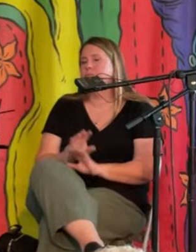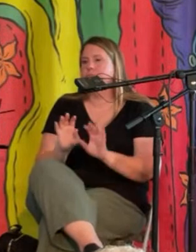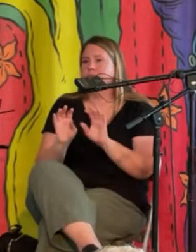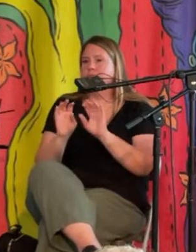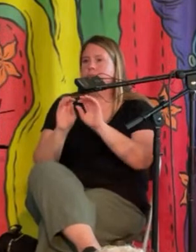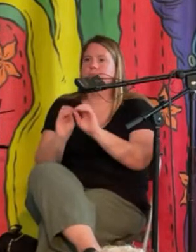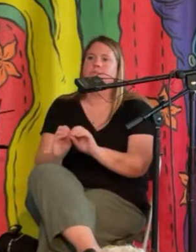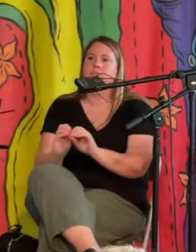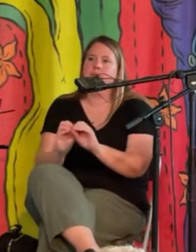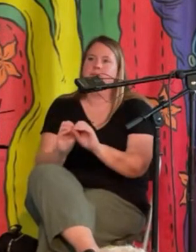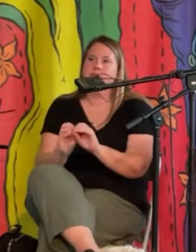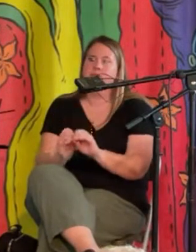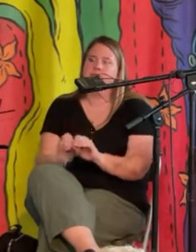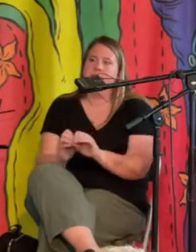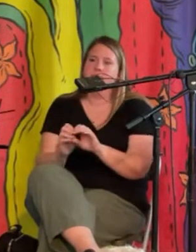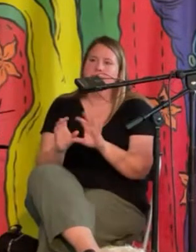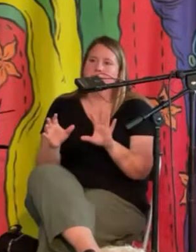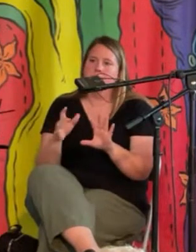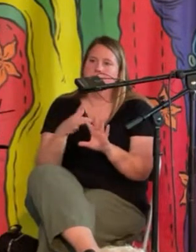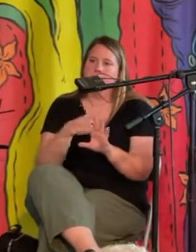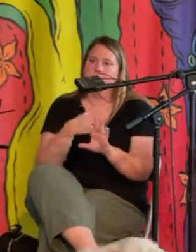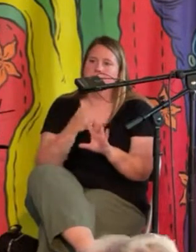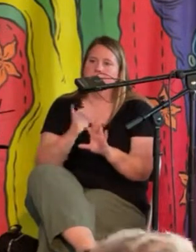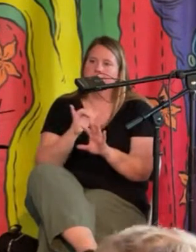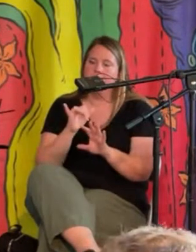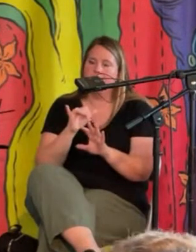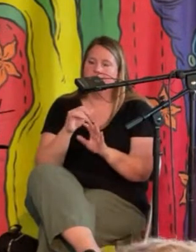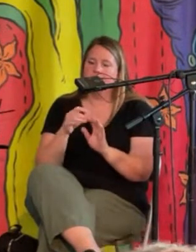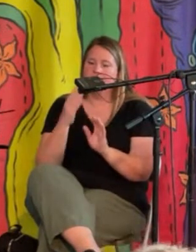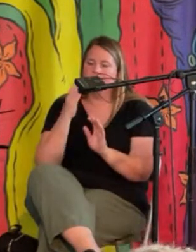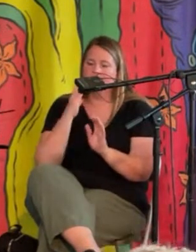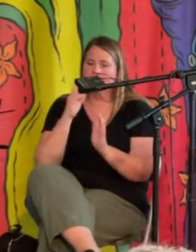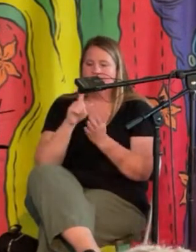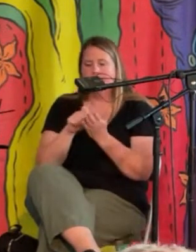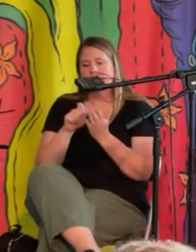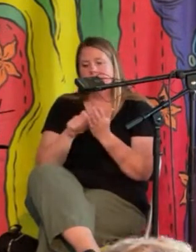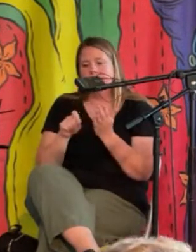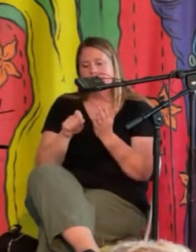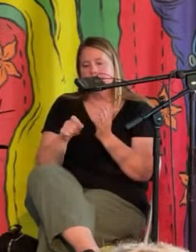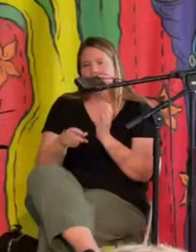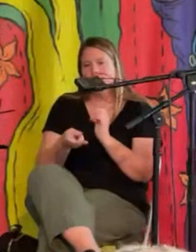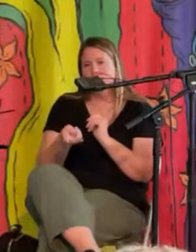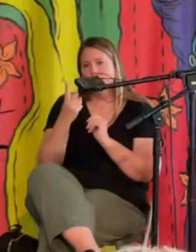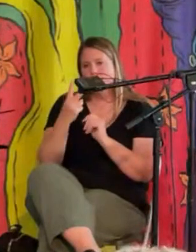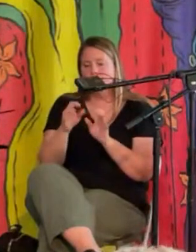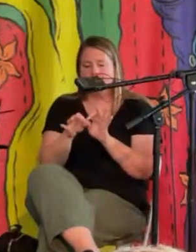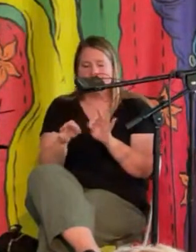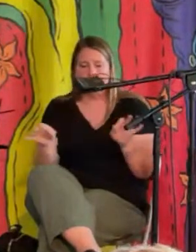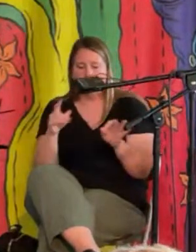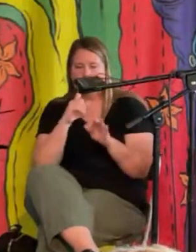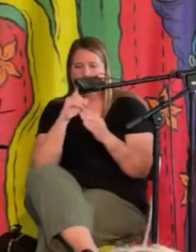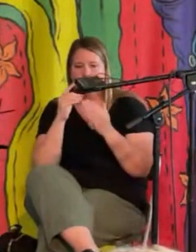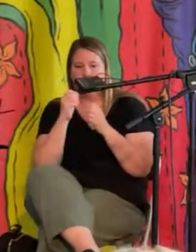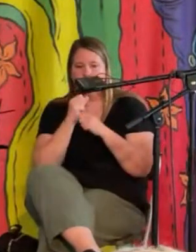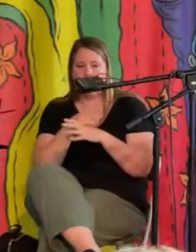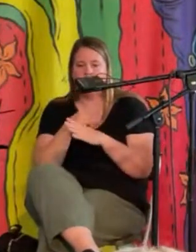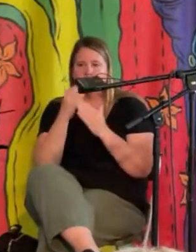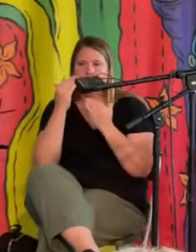your creative possibilities, but do you ever feel like it's limiting? Do you ever feel like being bilingual is